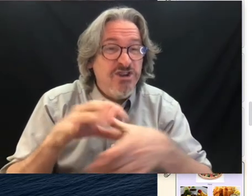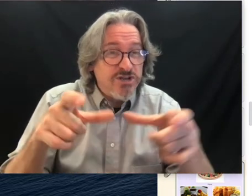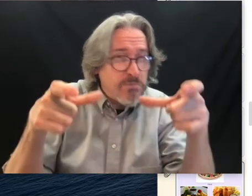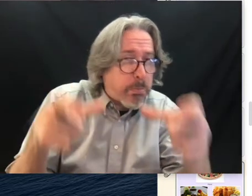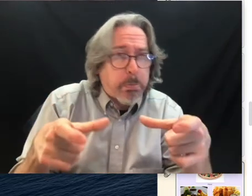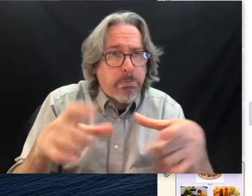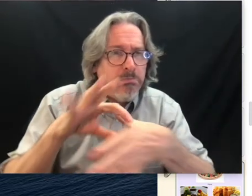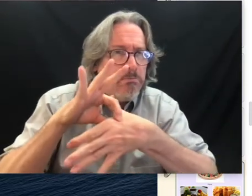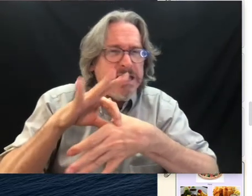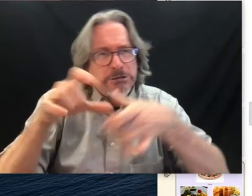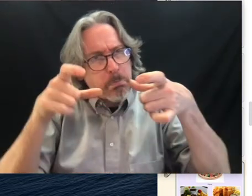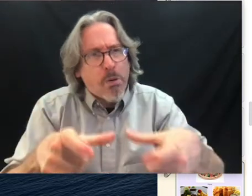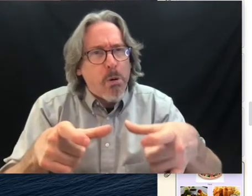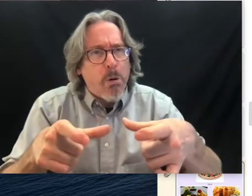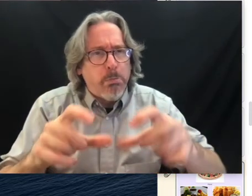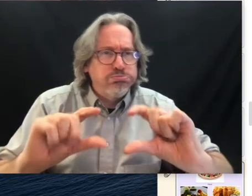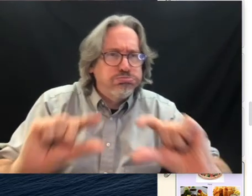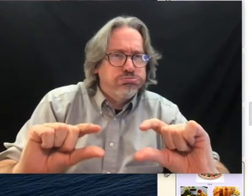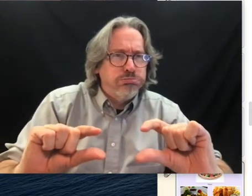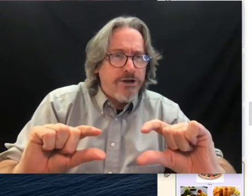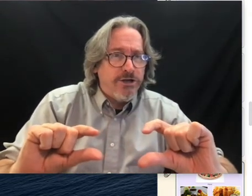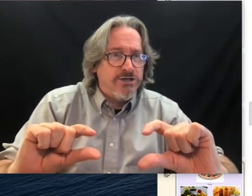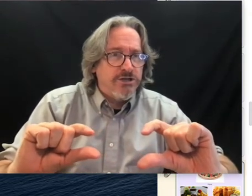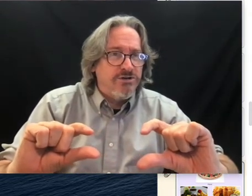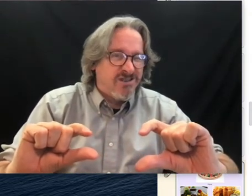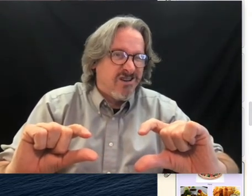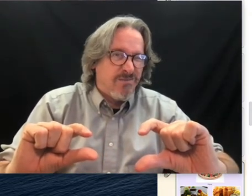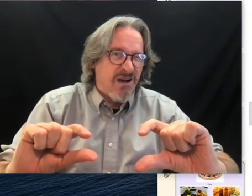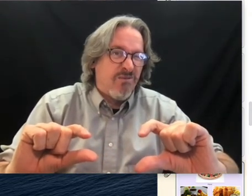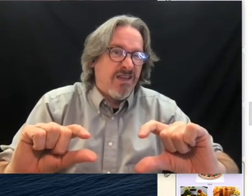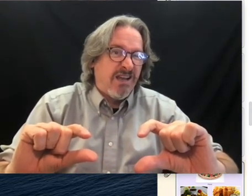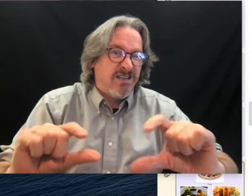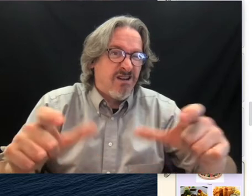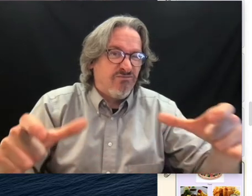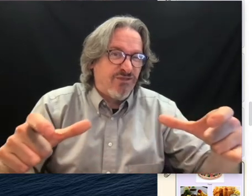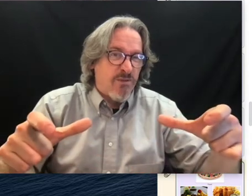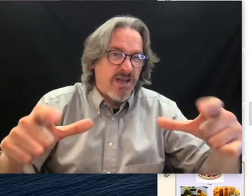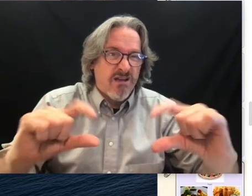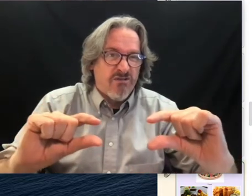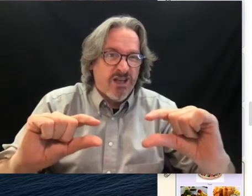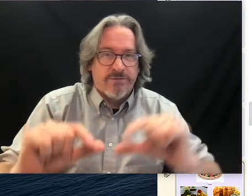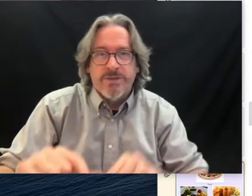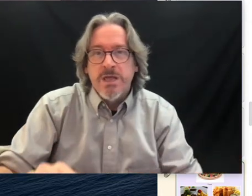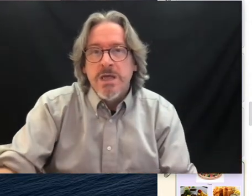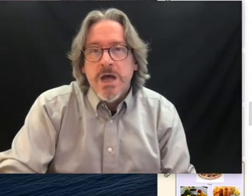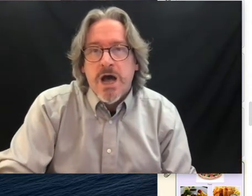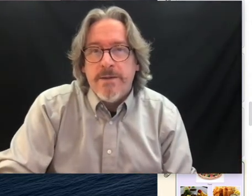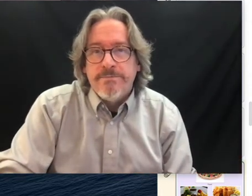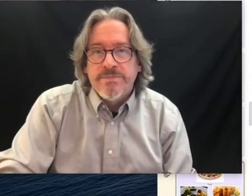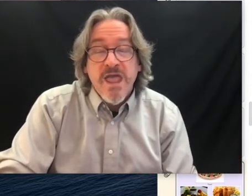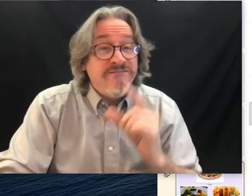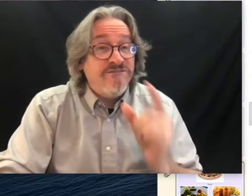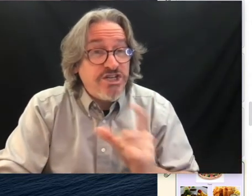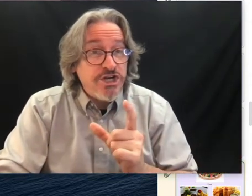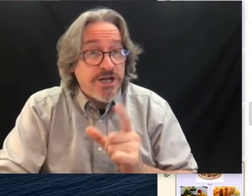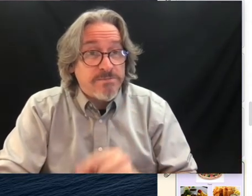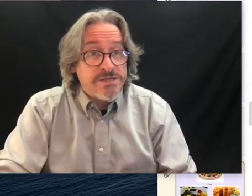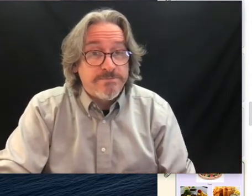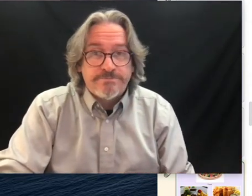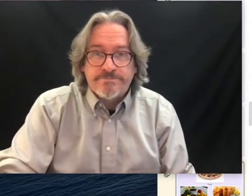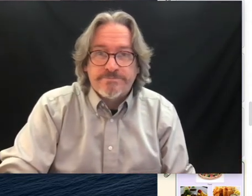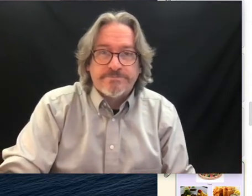and usually meat, and you can usually talk about how thick it is, right? How big, how thick. Fish